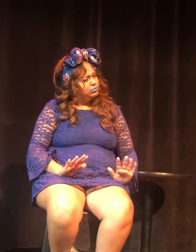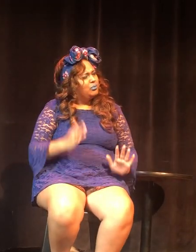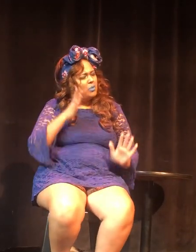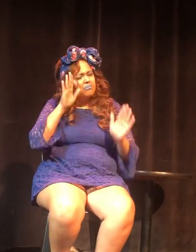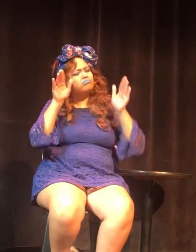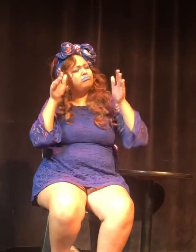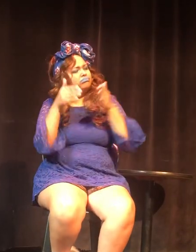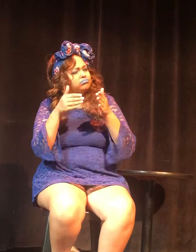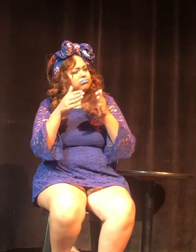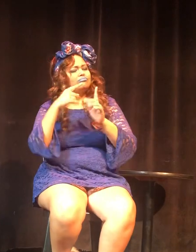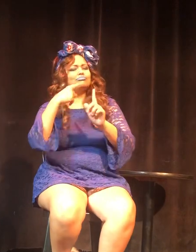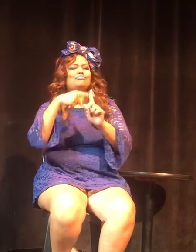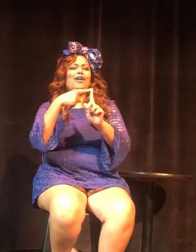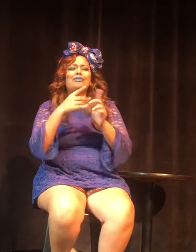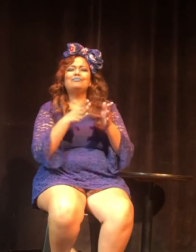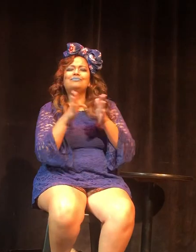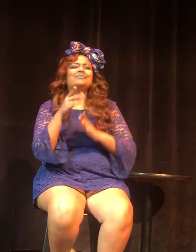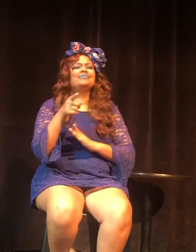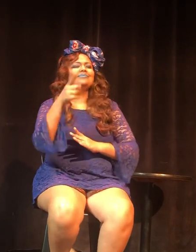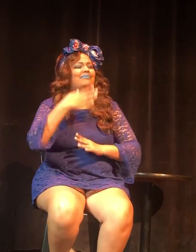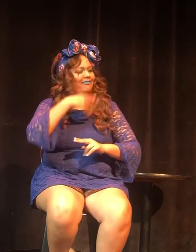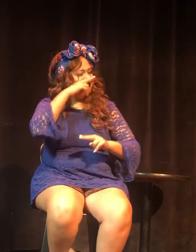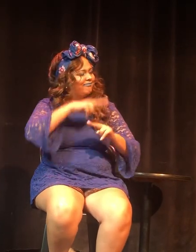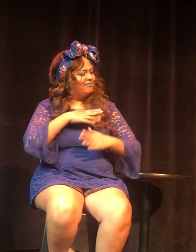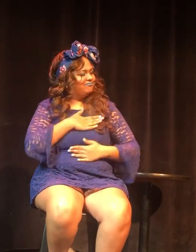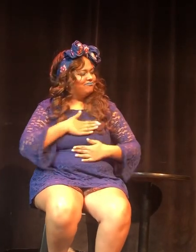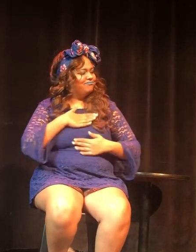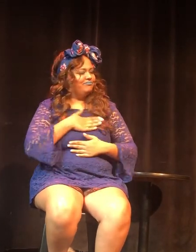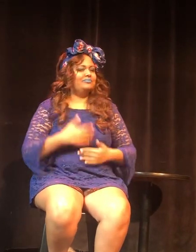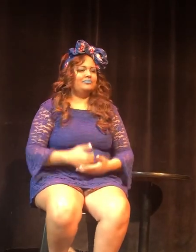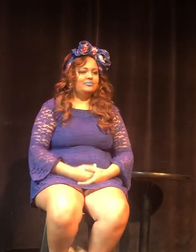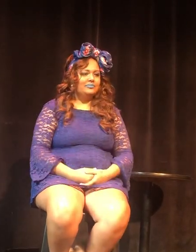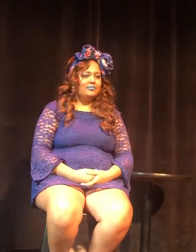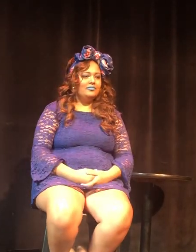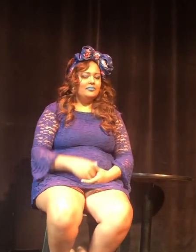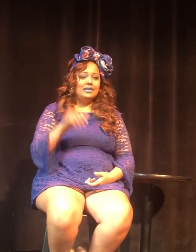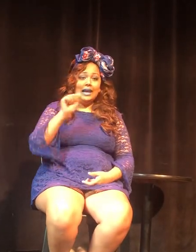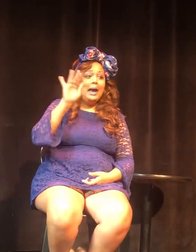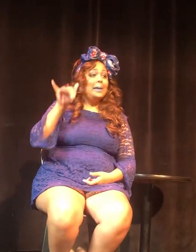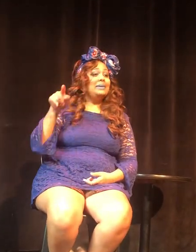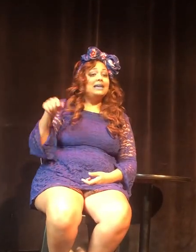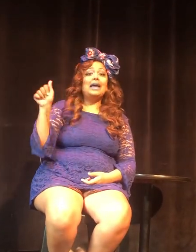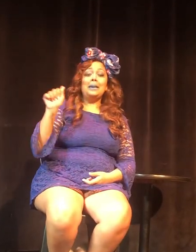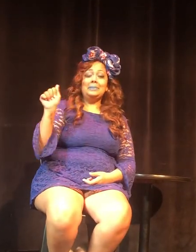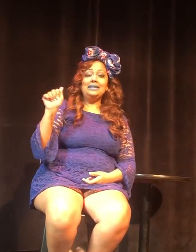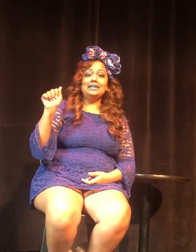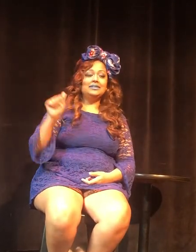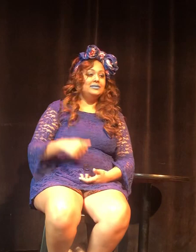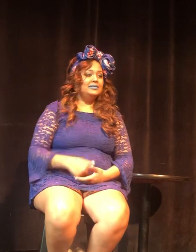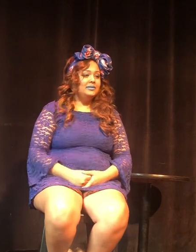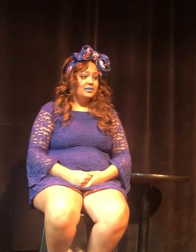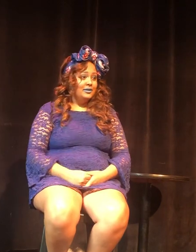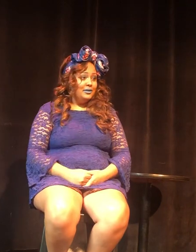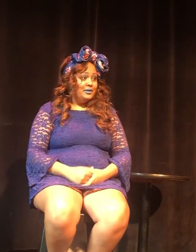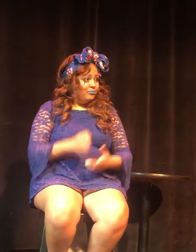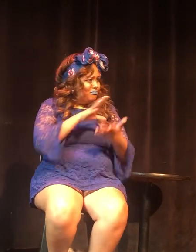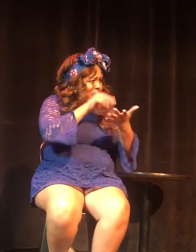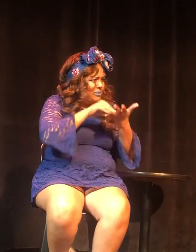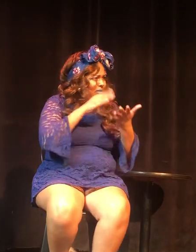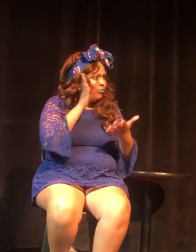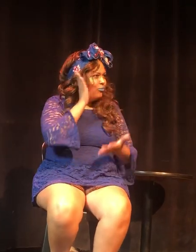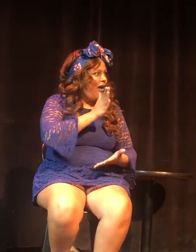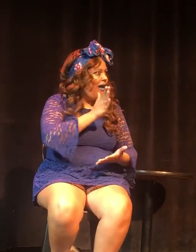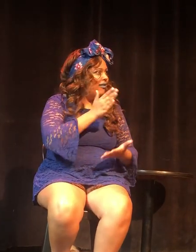Abby said People will learn cool things. Izzy said We could all get